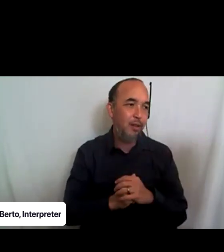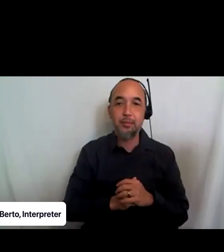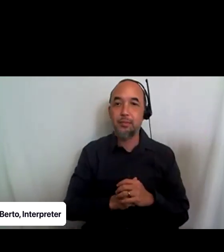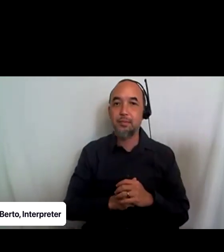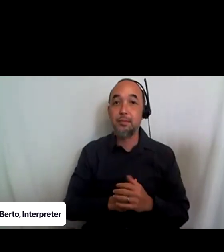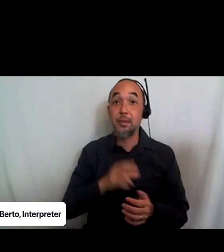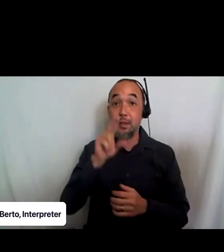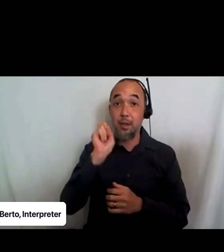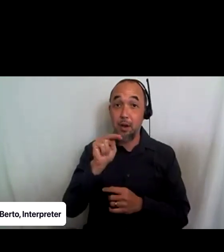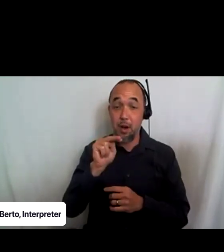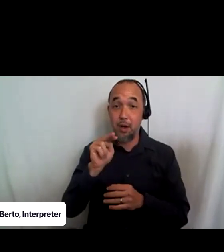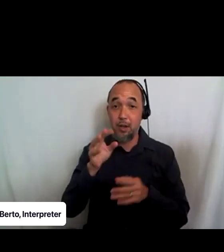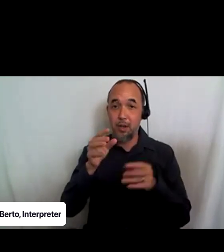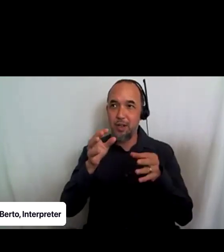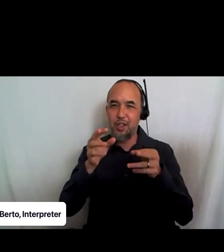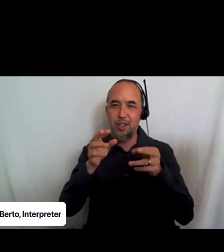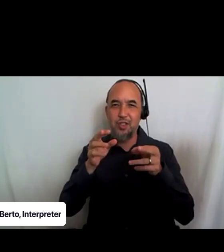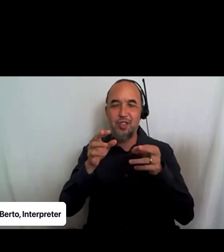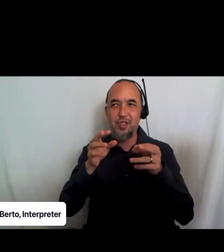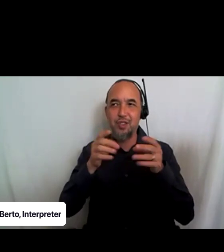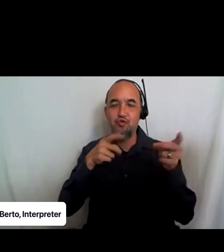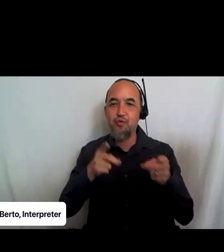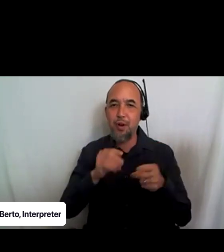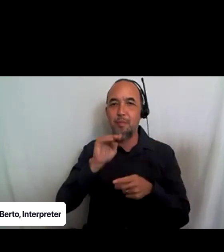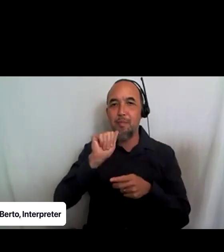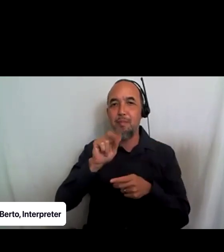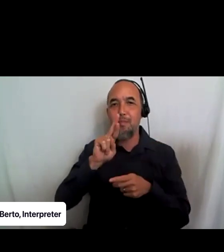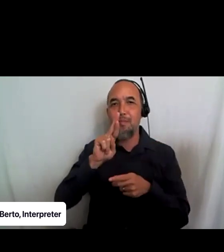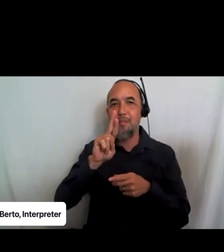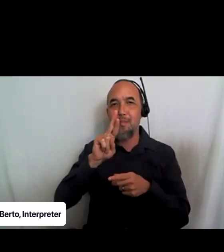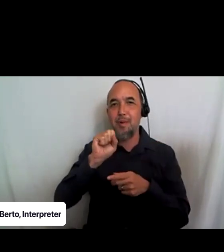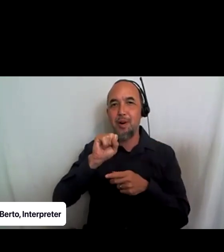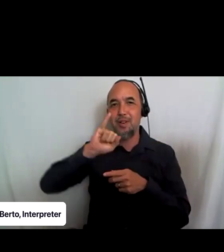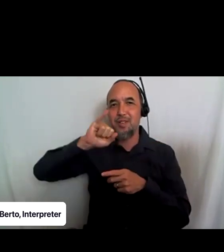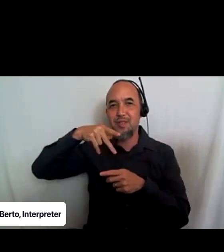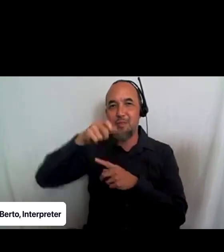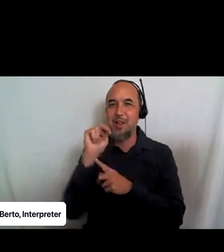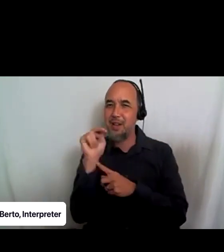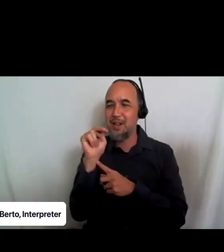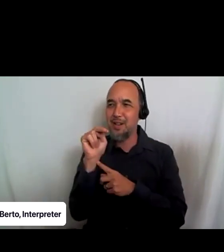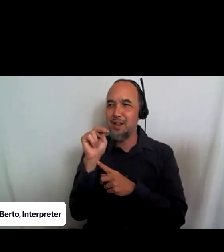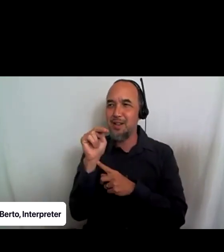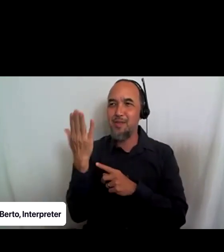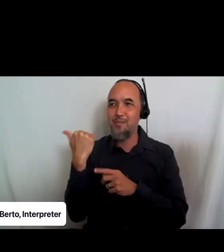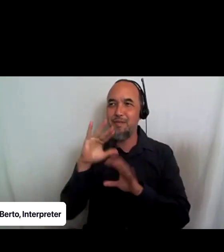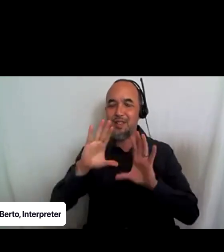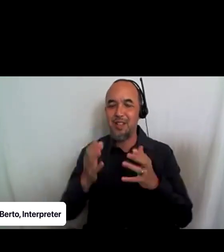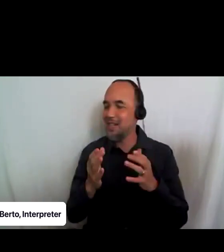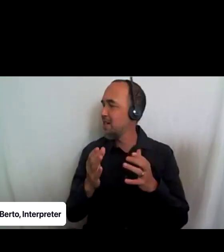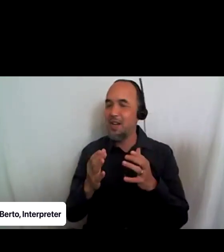described marzipan very nicely in his previous class. I'm not going to say how he described it, but involved the